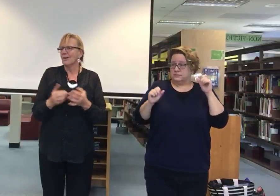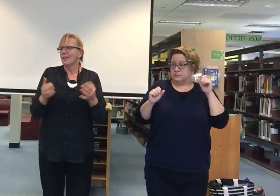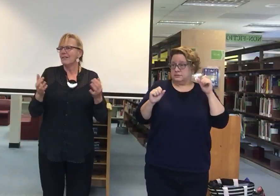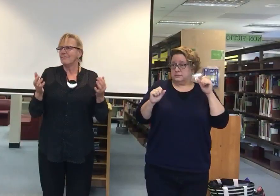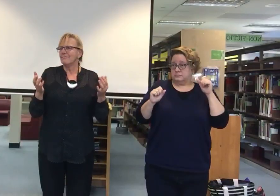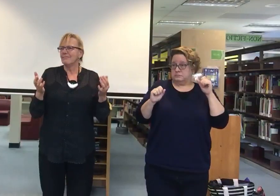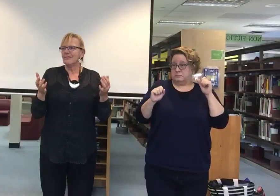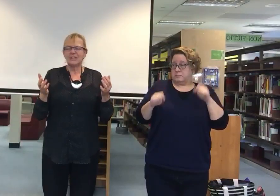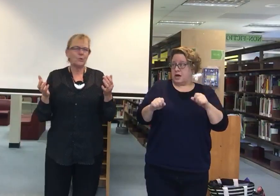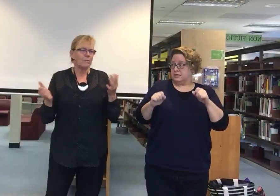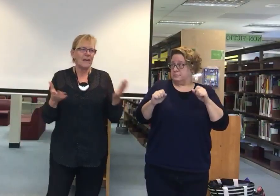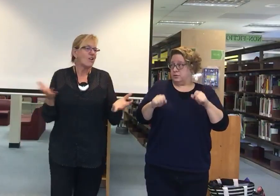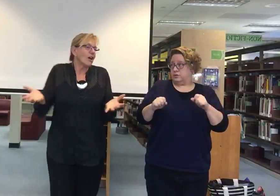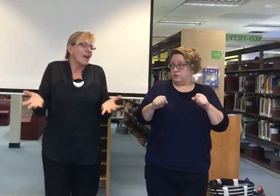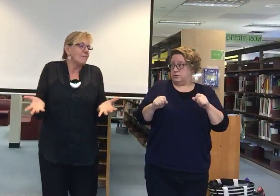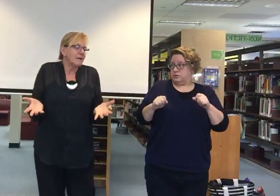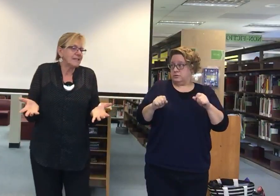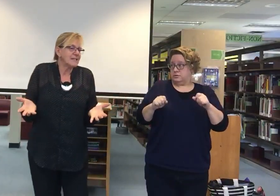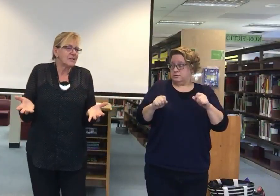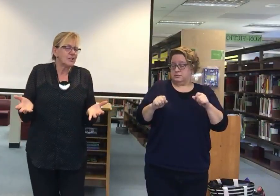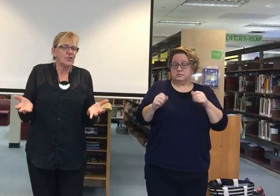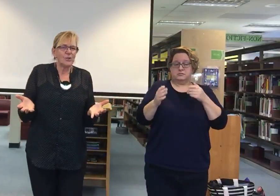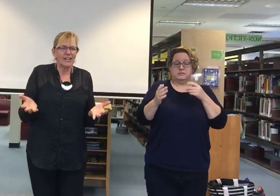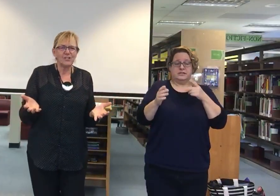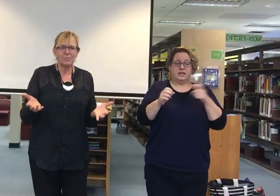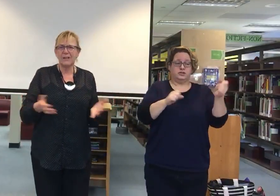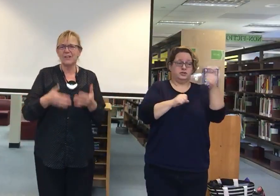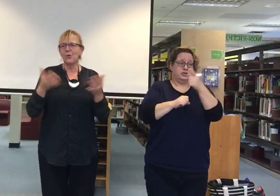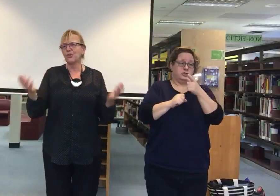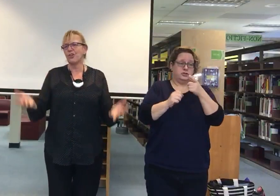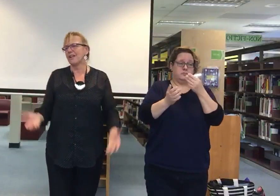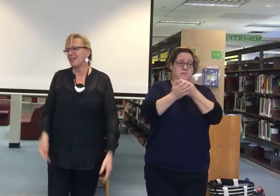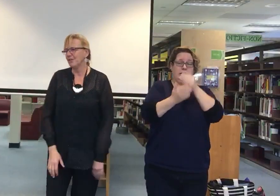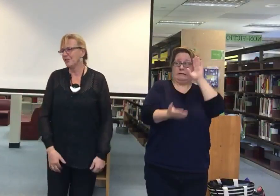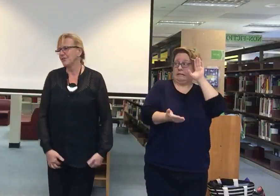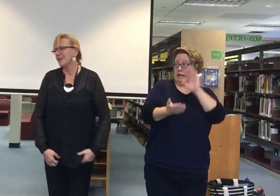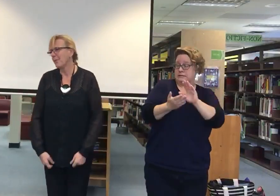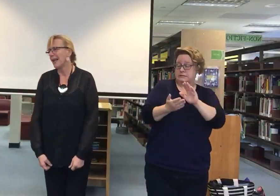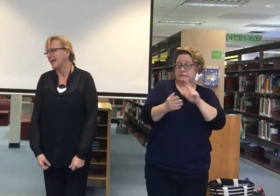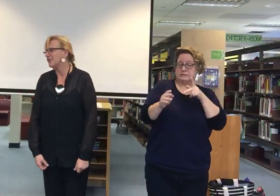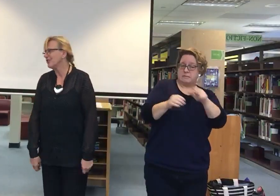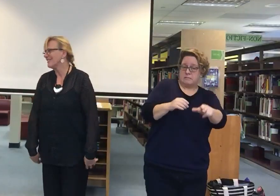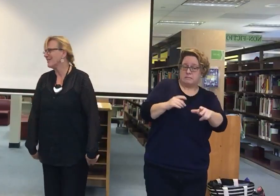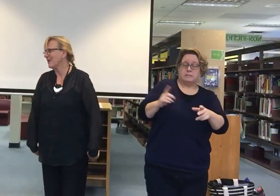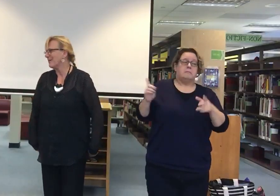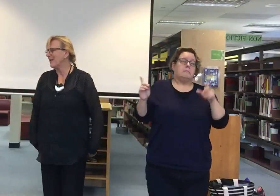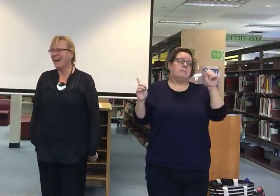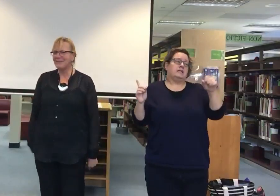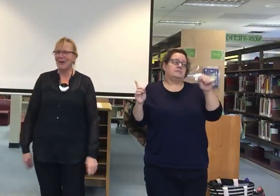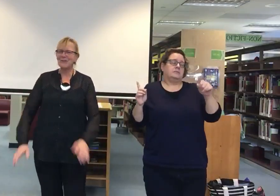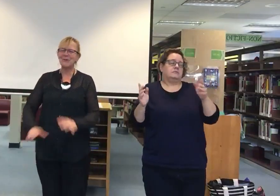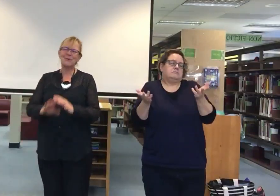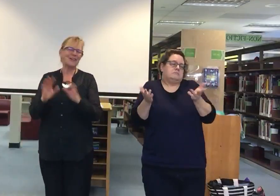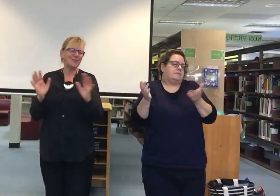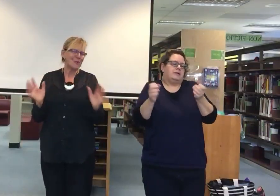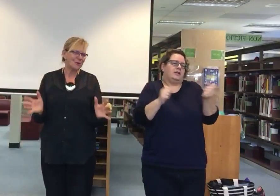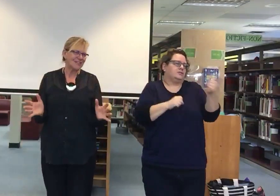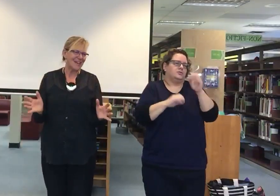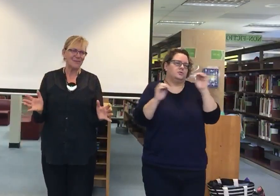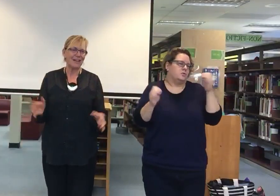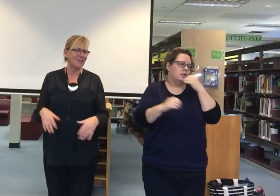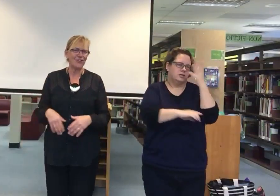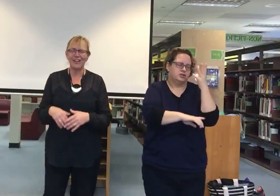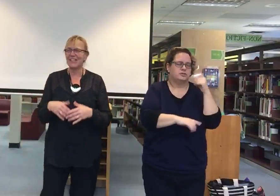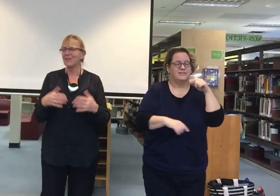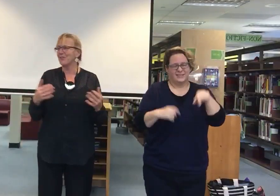So, you know, we may not have money to do lunch, but I know you're not here for Subway lunch. So I'm not so even